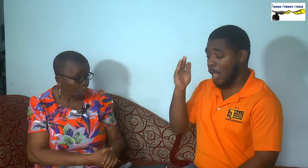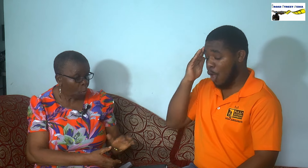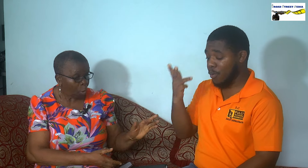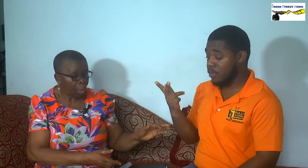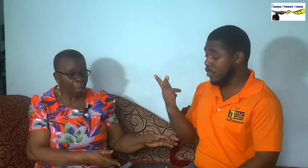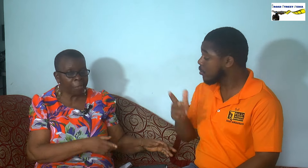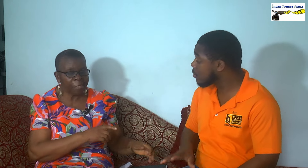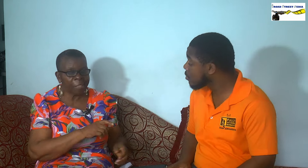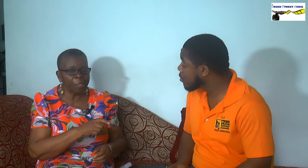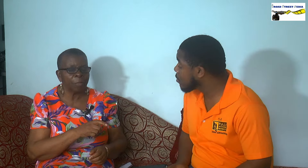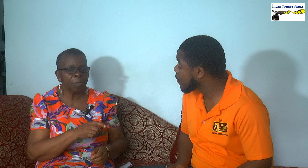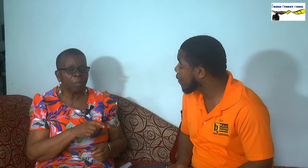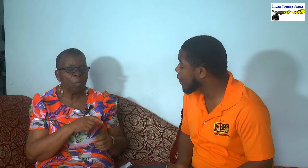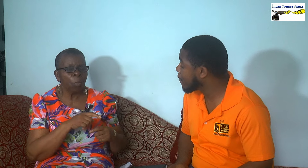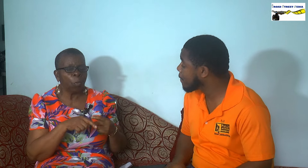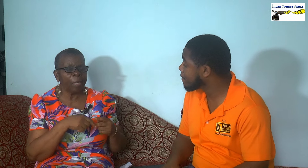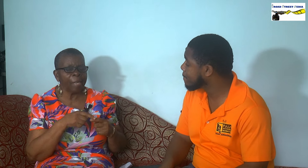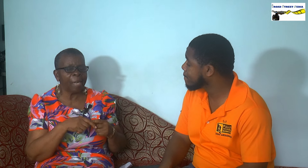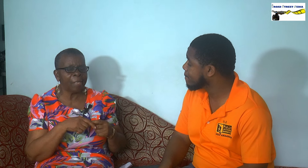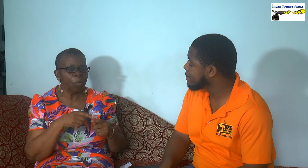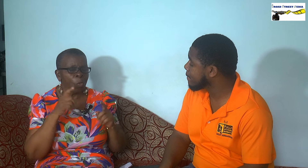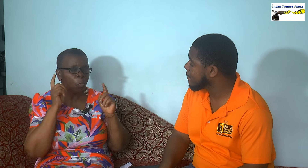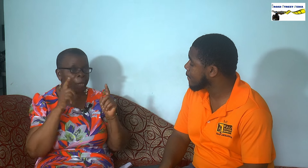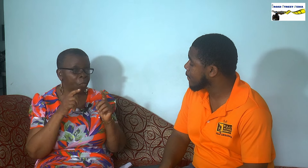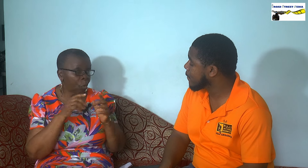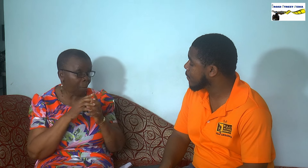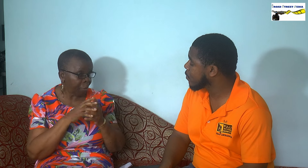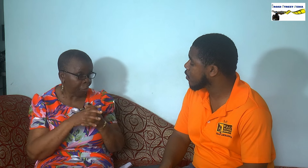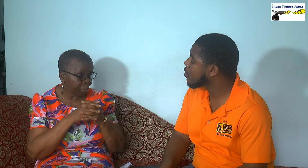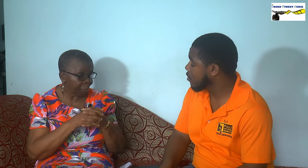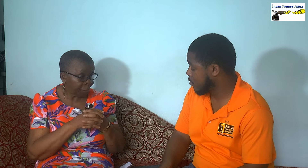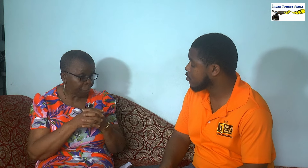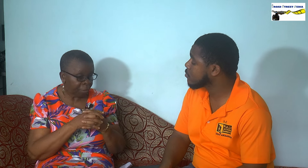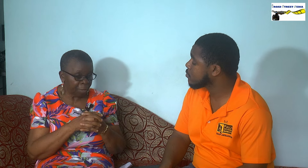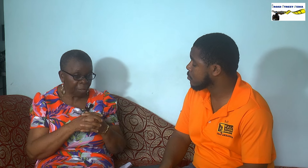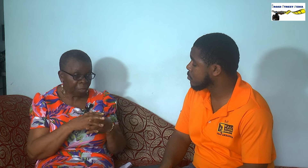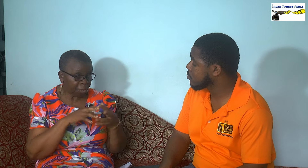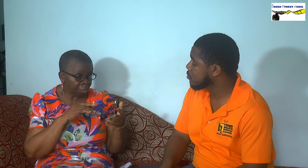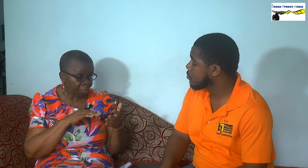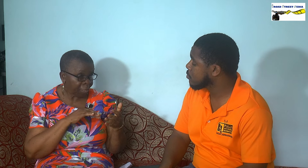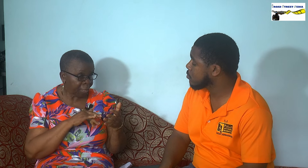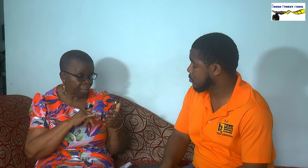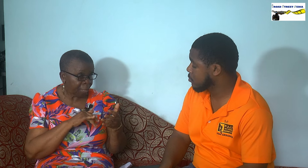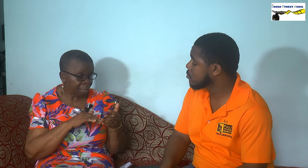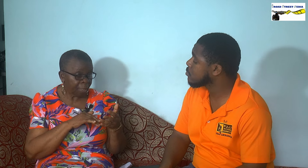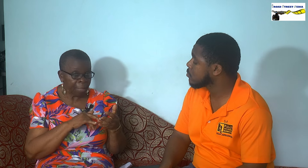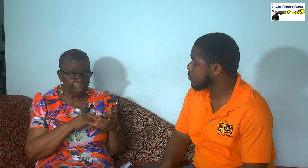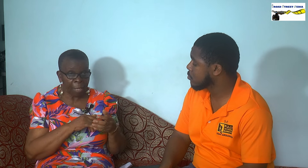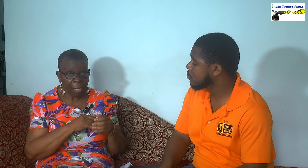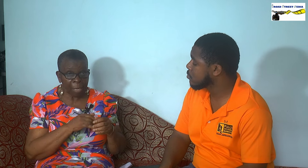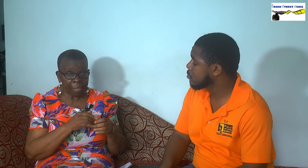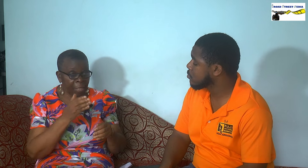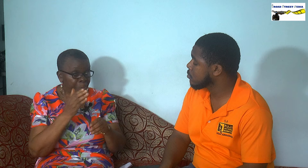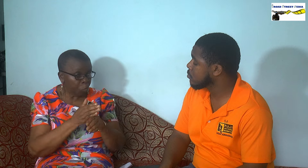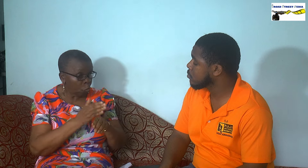Oh, I must tell you, when I went to America to study, I